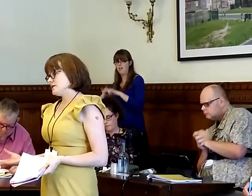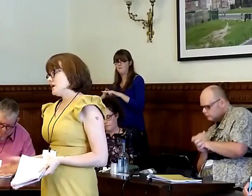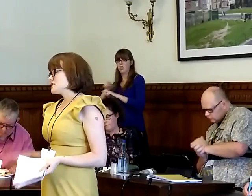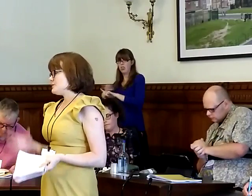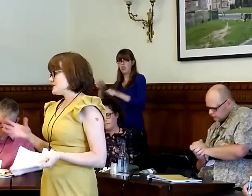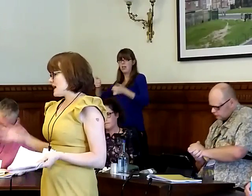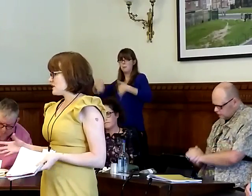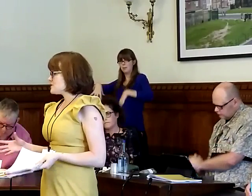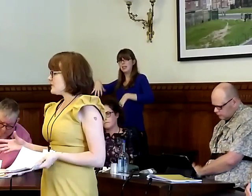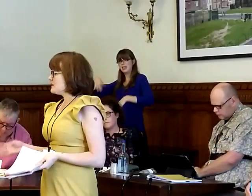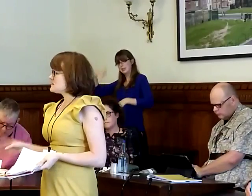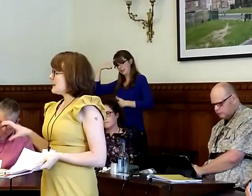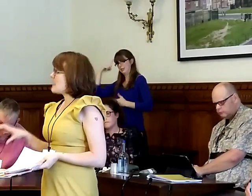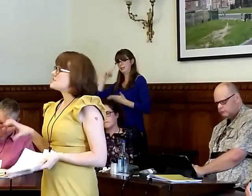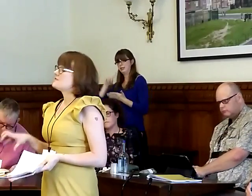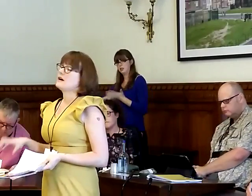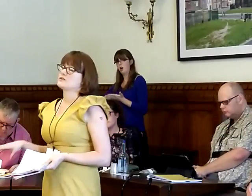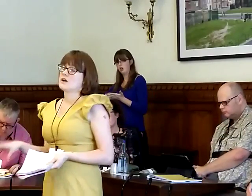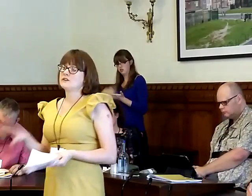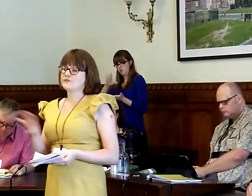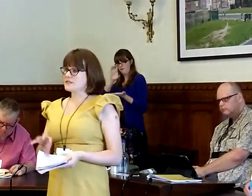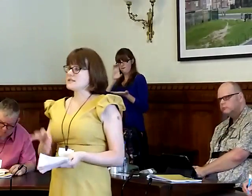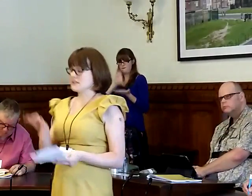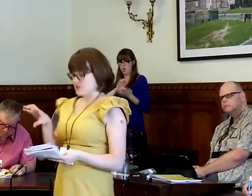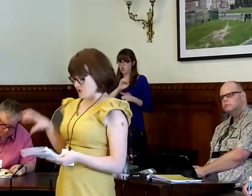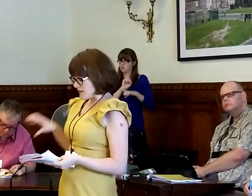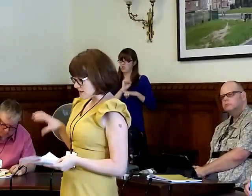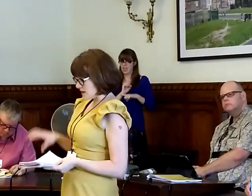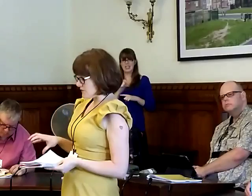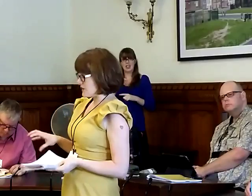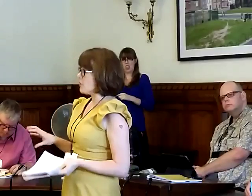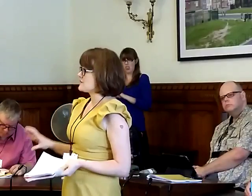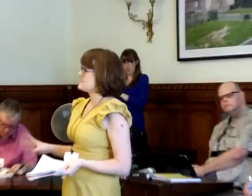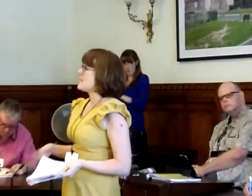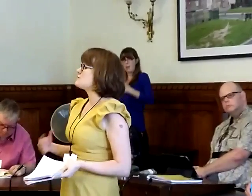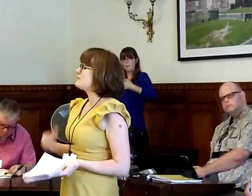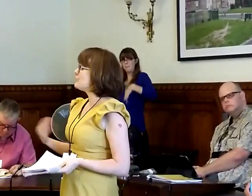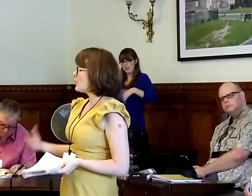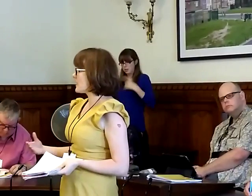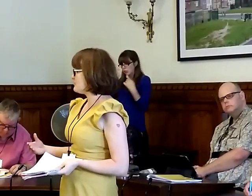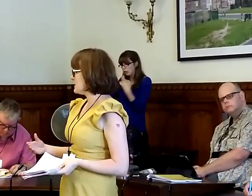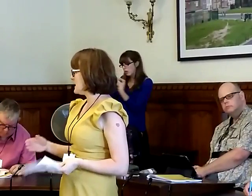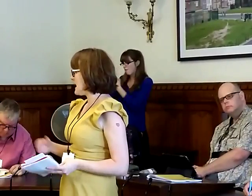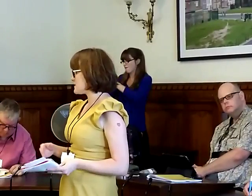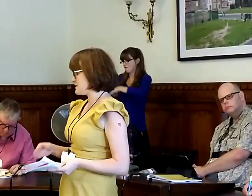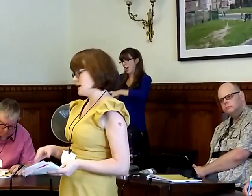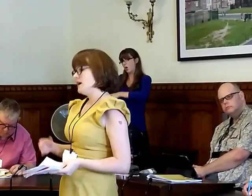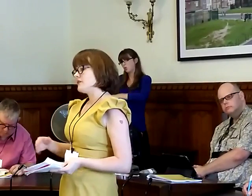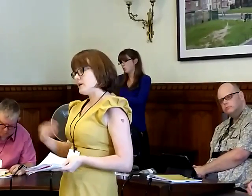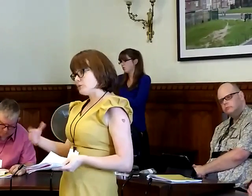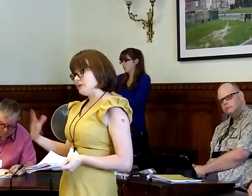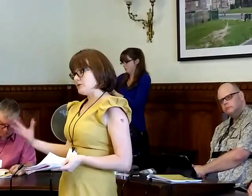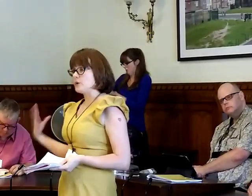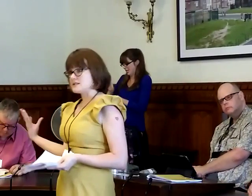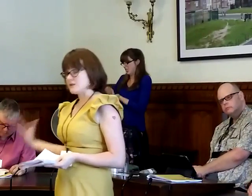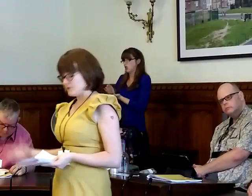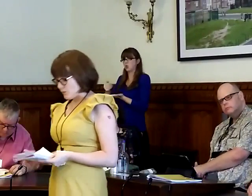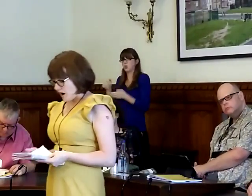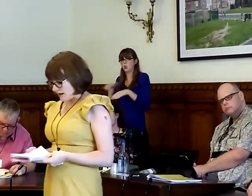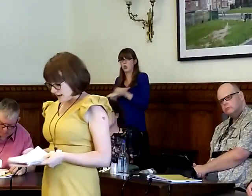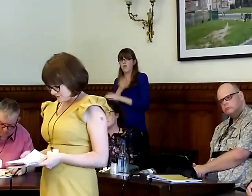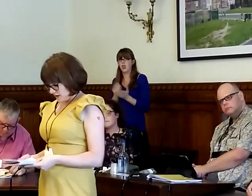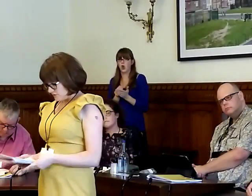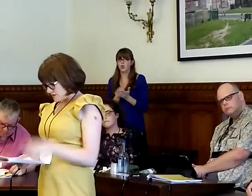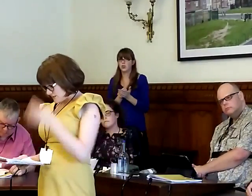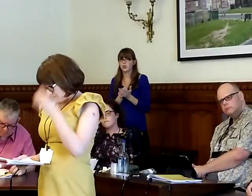political decision to protect those funds, and they actually found funding to do that, to cover the costs. That was before the government announced that there would be 4 years